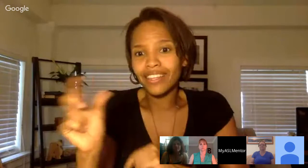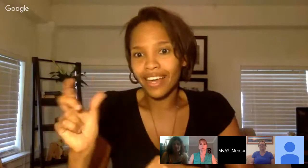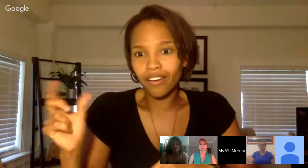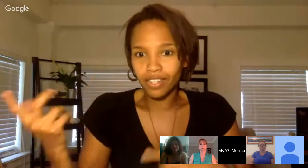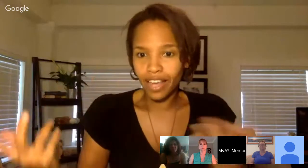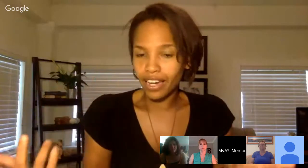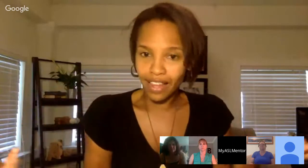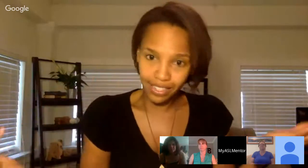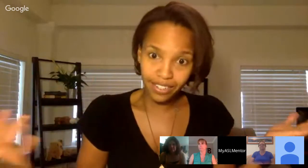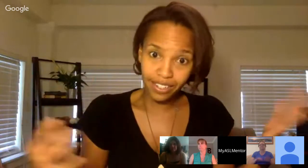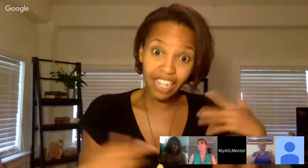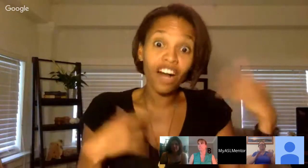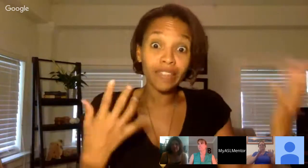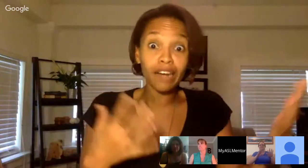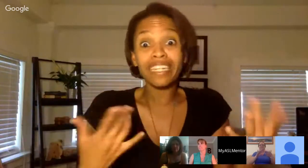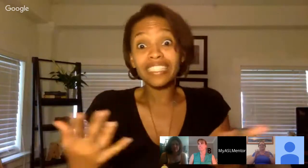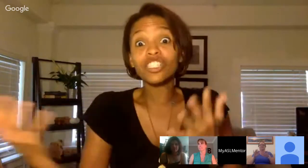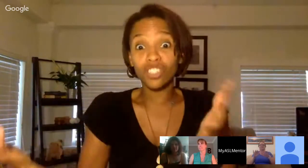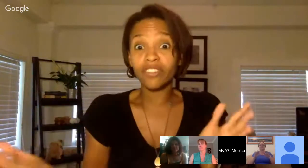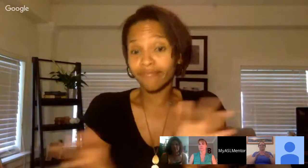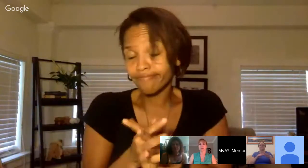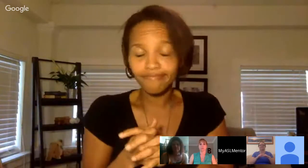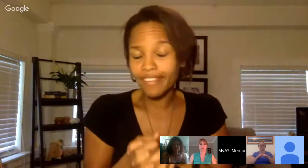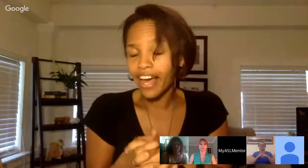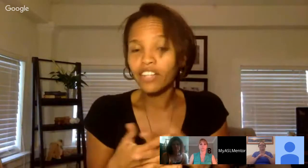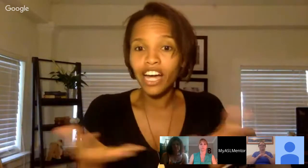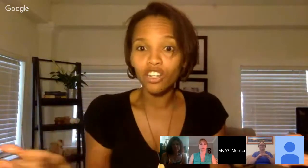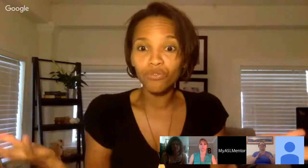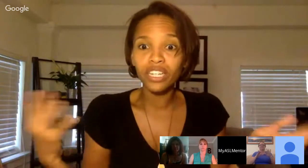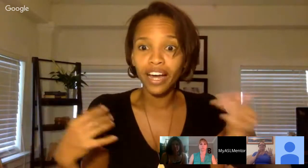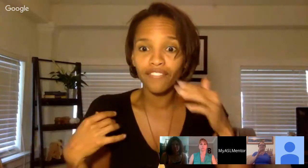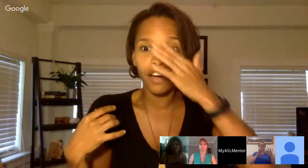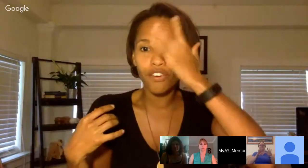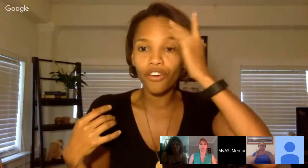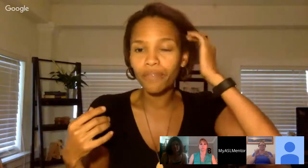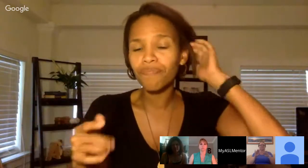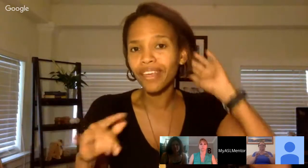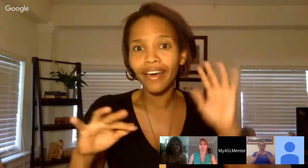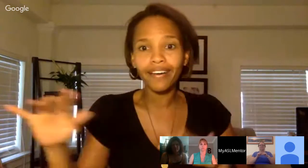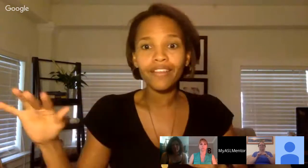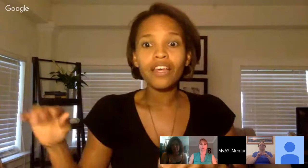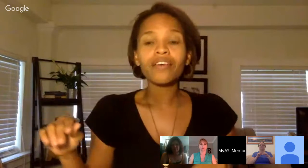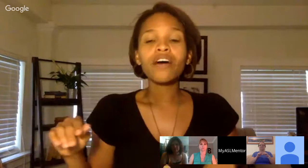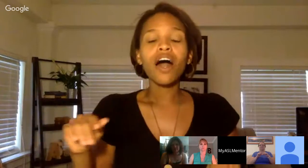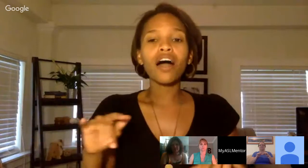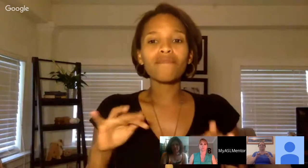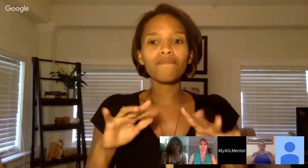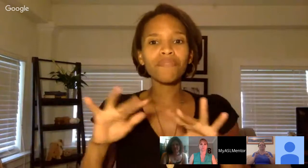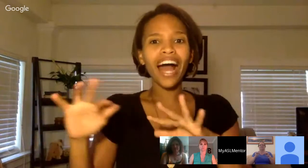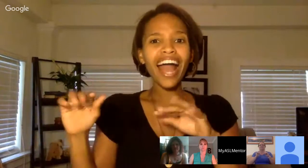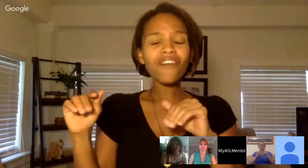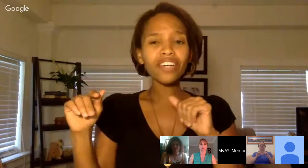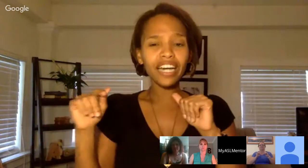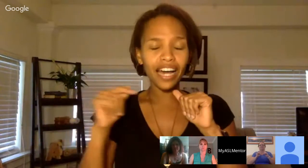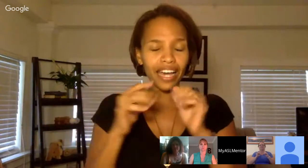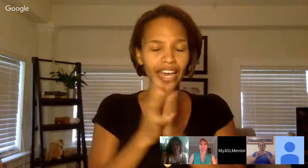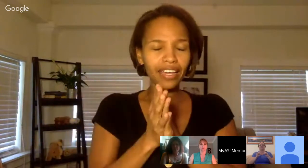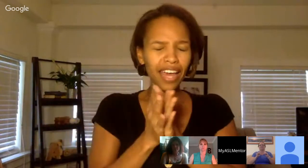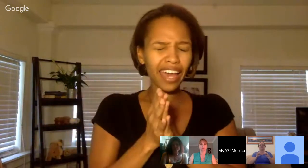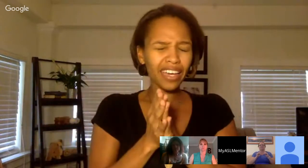need to be anything else on the end of that sentence. I vlogged out my teaching, and that could really kind of cover it. Yeah. I